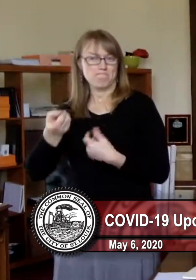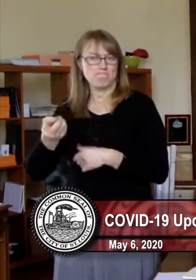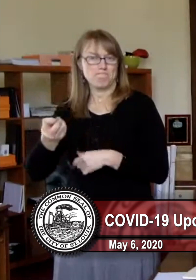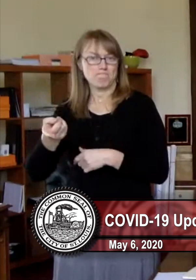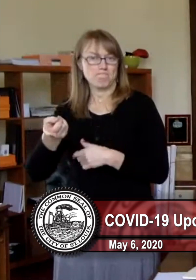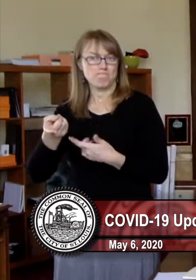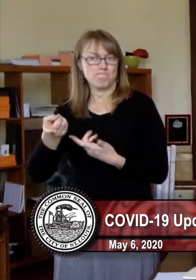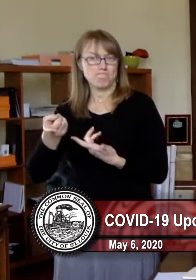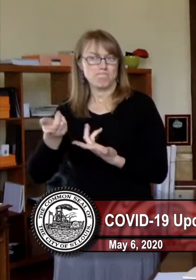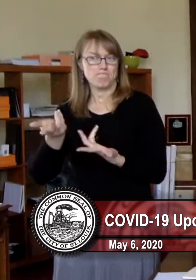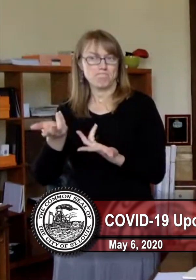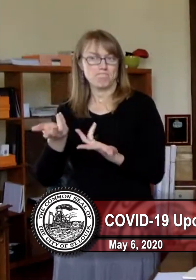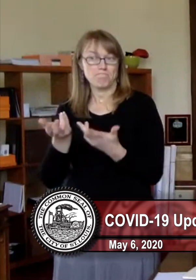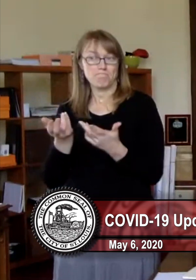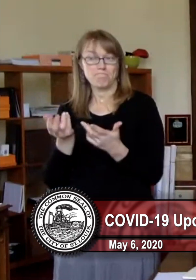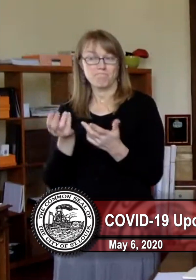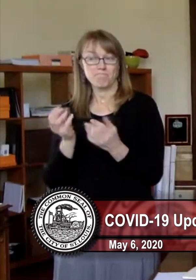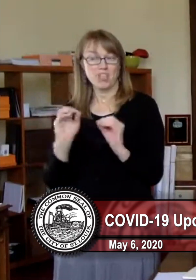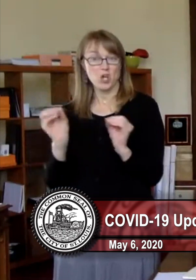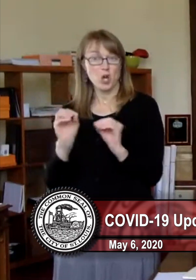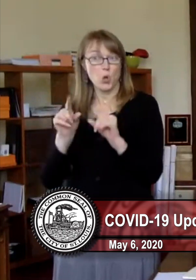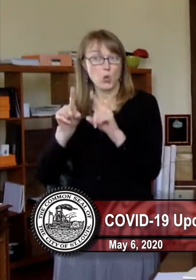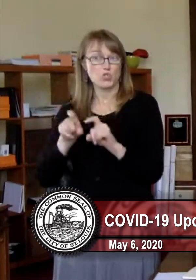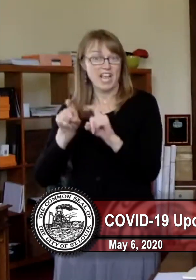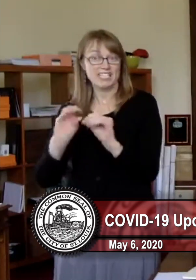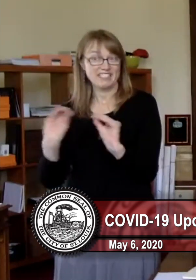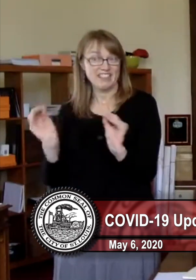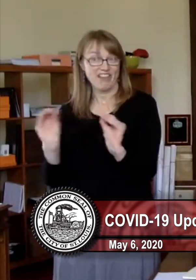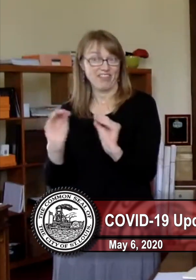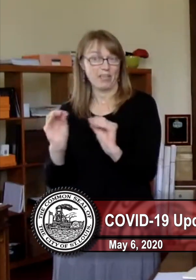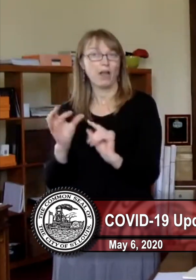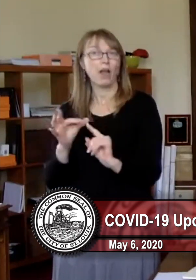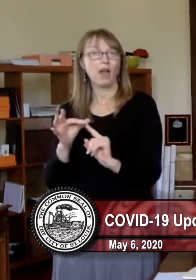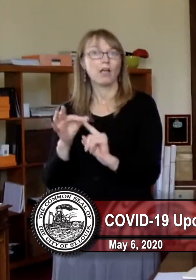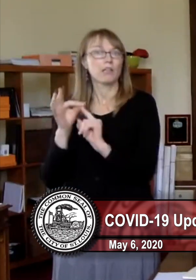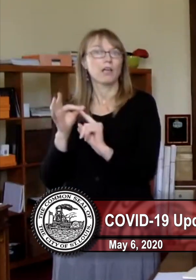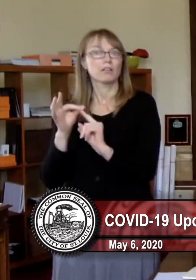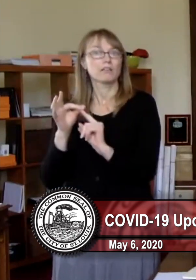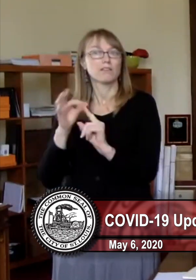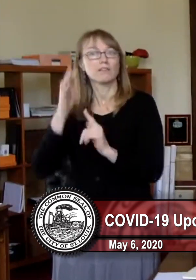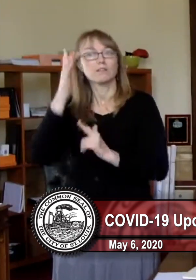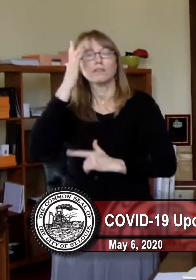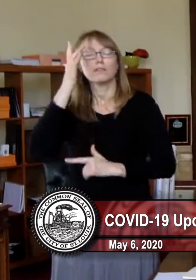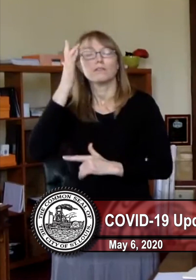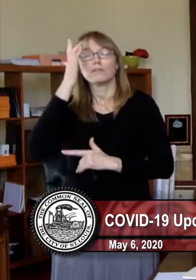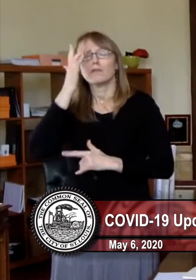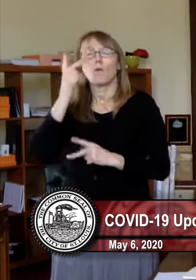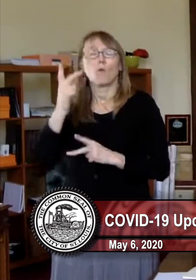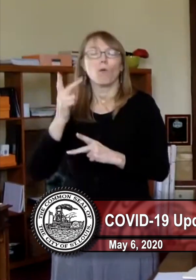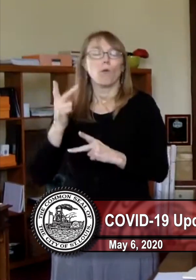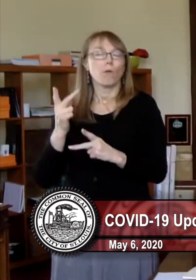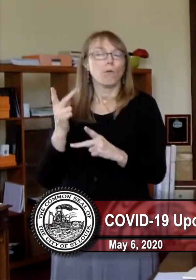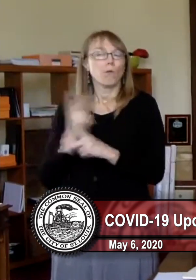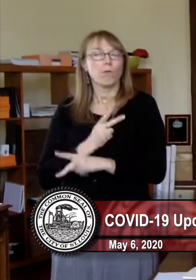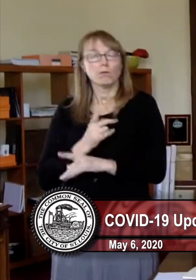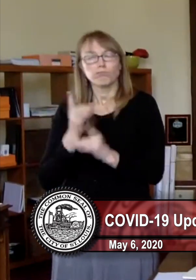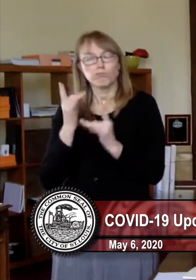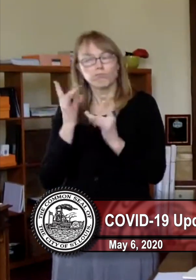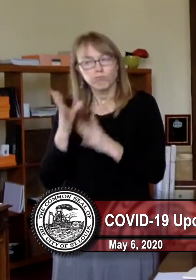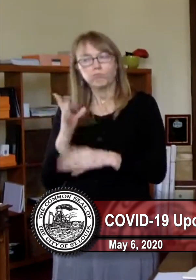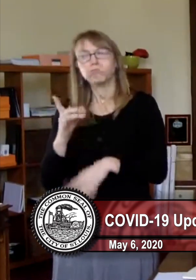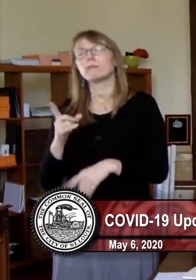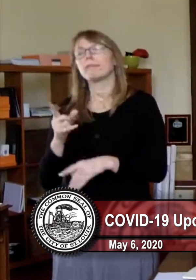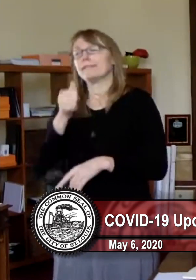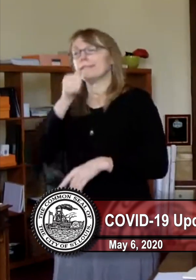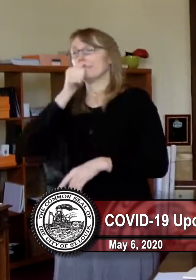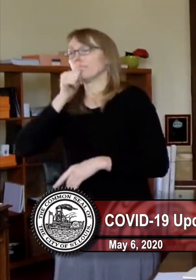sick, they don't get a test. So hospitalization is the result of having